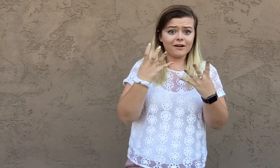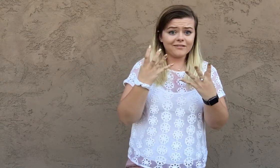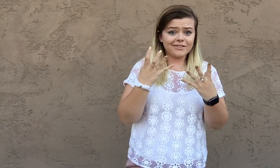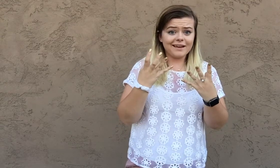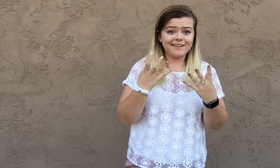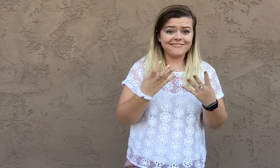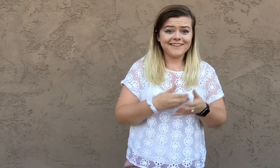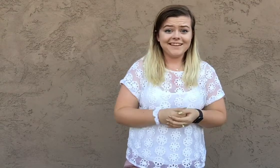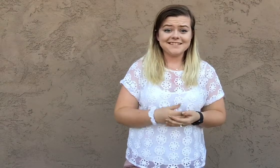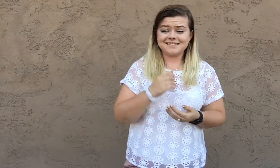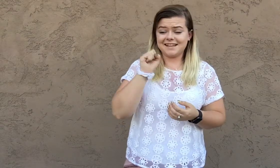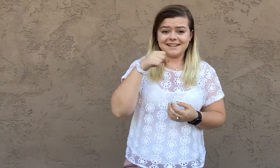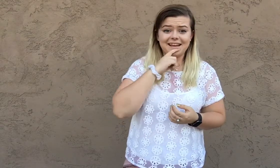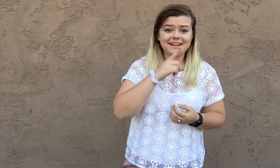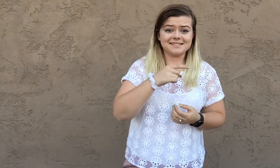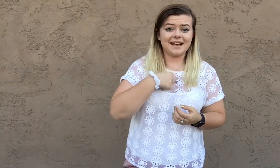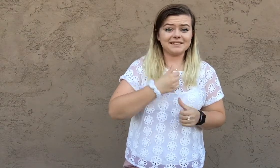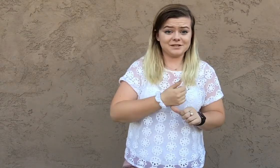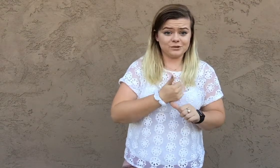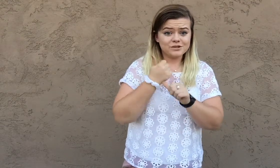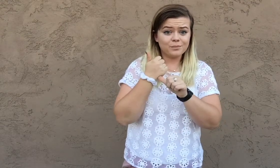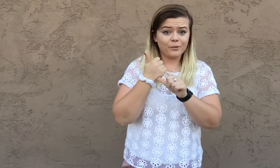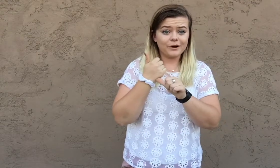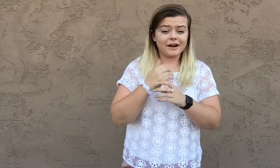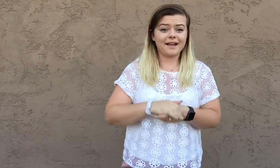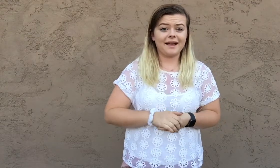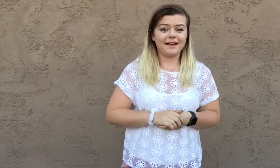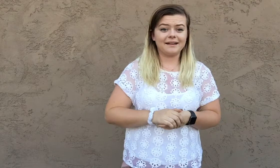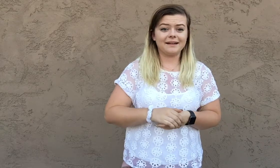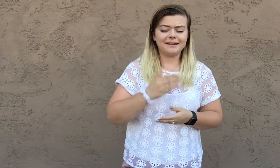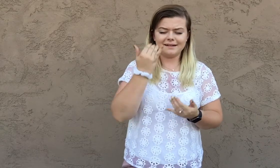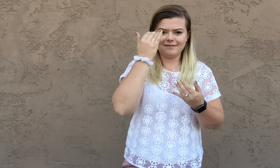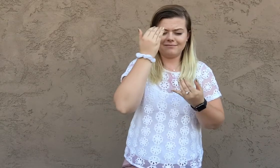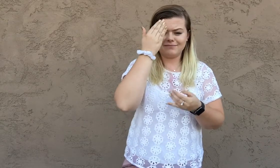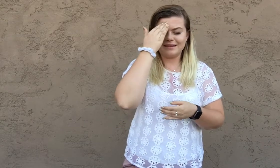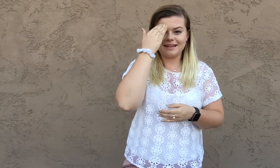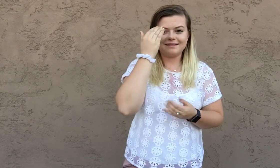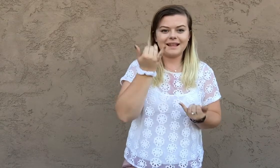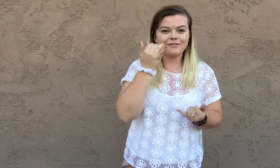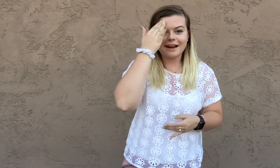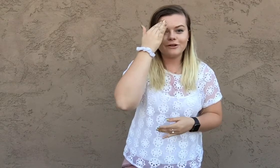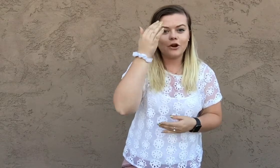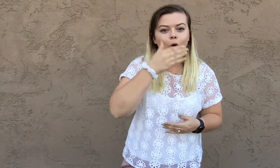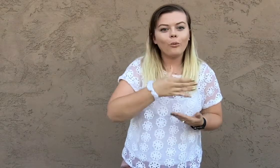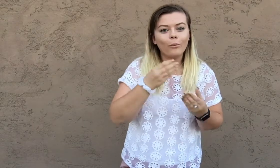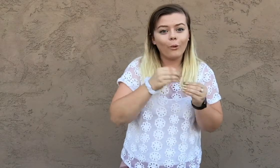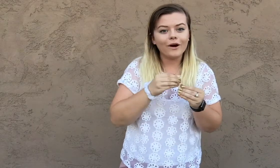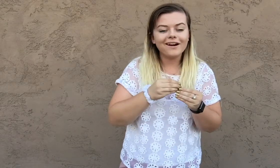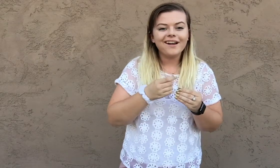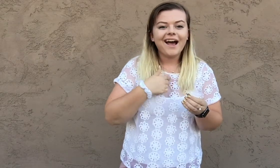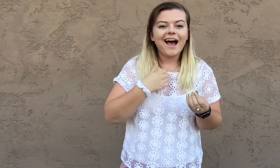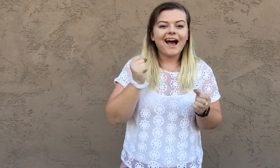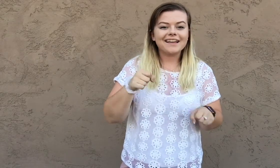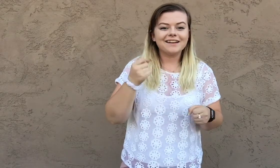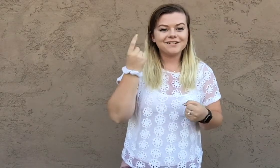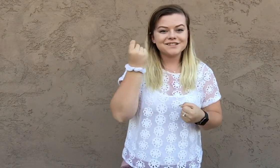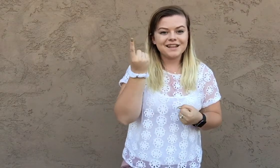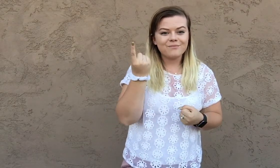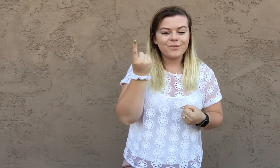of them said, yes, I do support. And now that I know more, I can understand